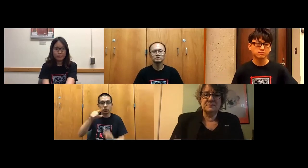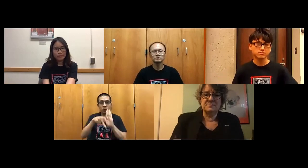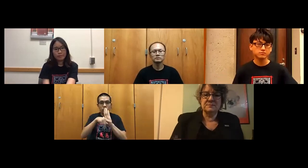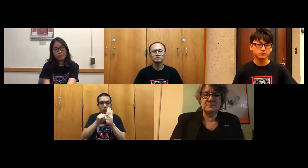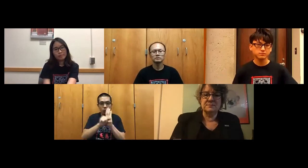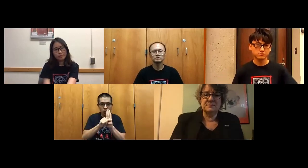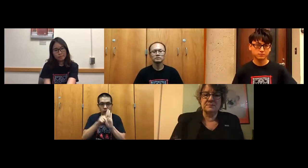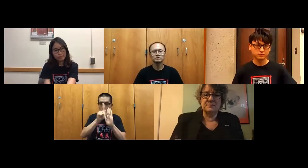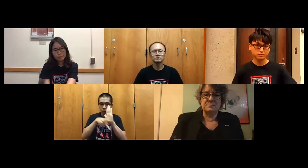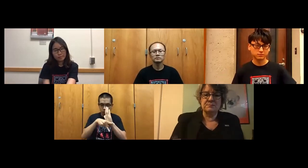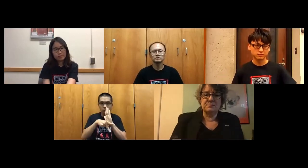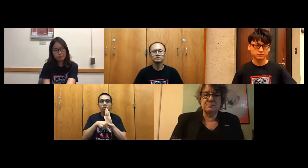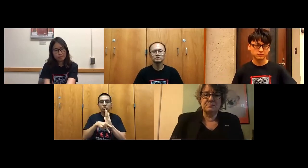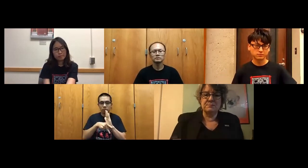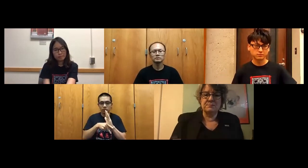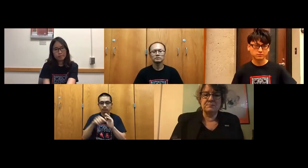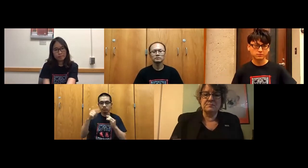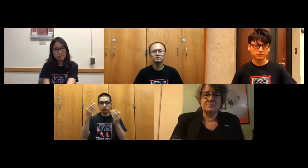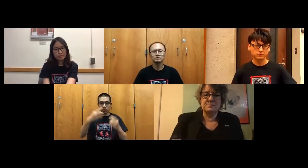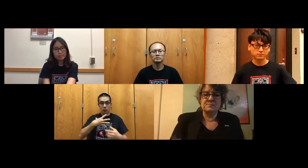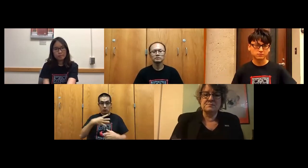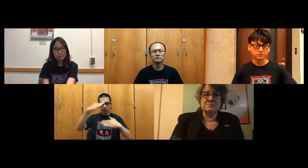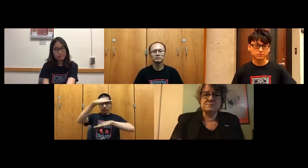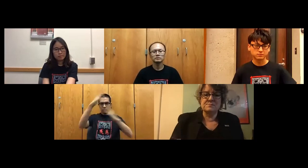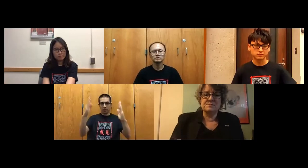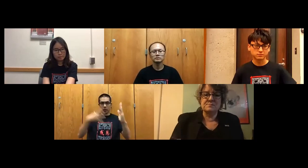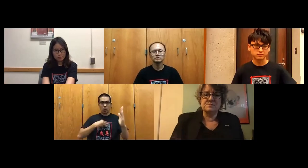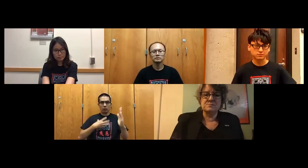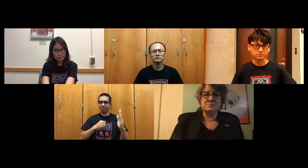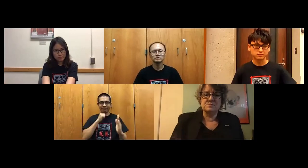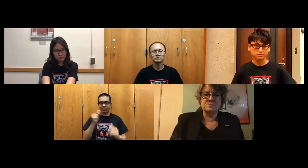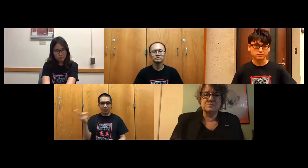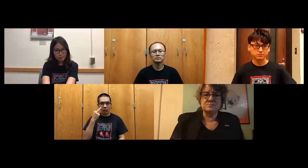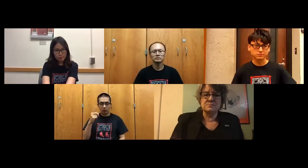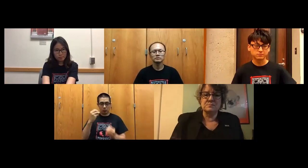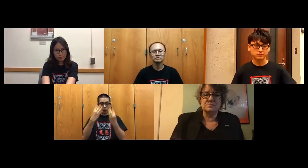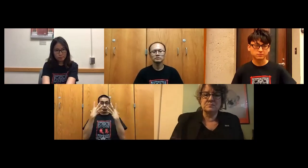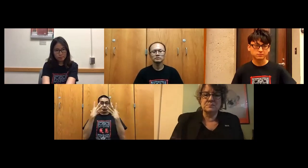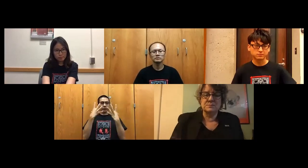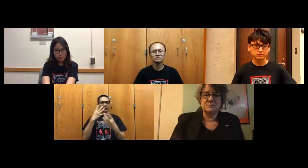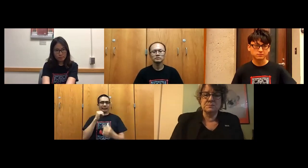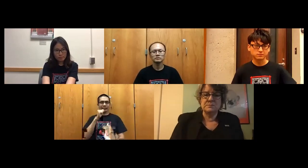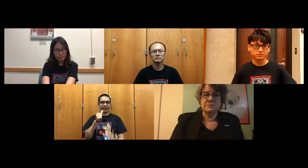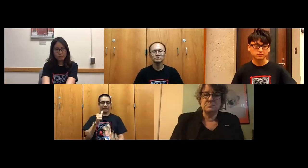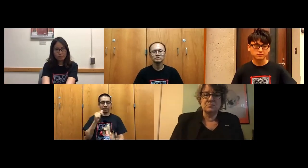how to teach deafblind, how to develop PowerPoints with backgrounds that white doesn't work because it's too